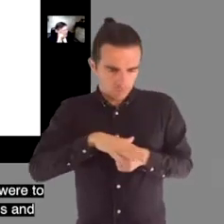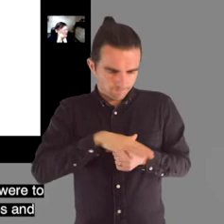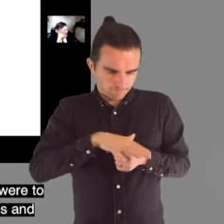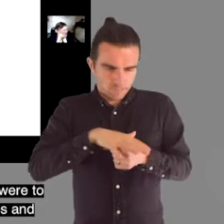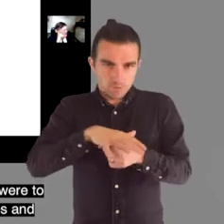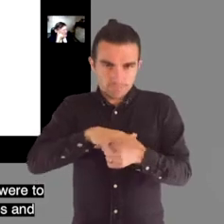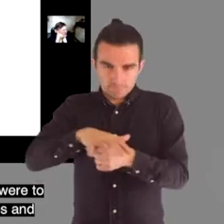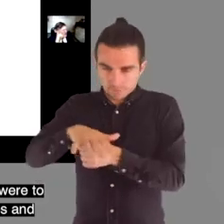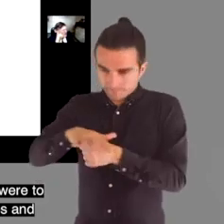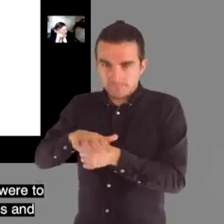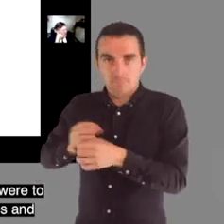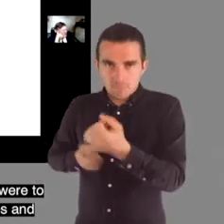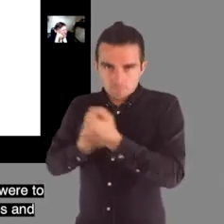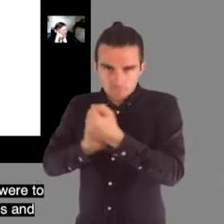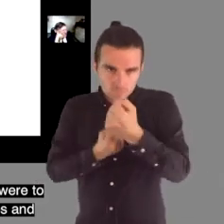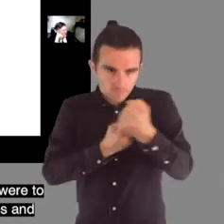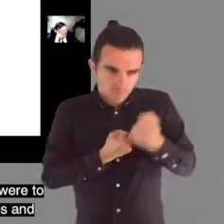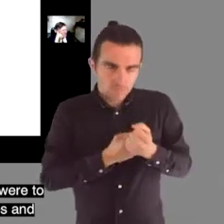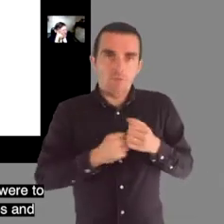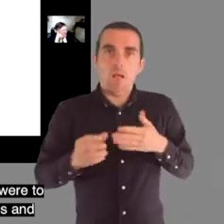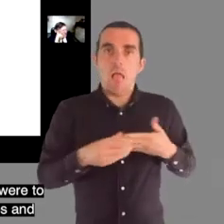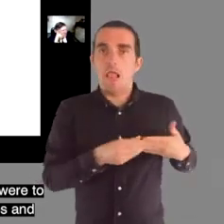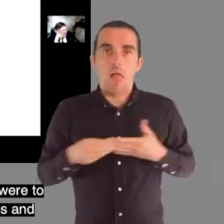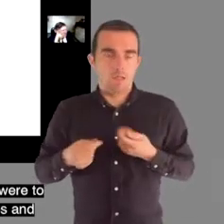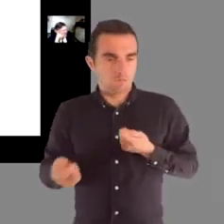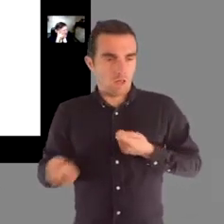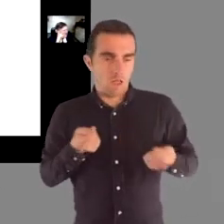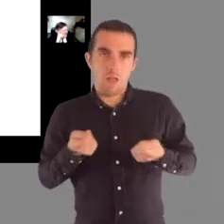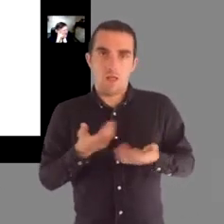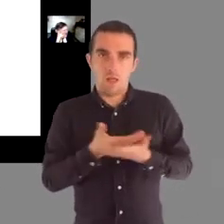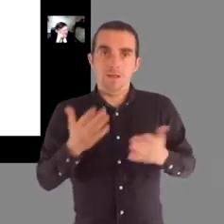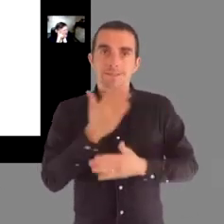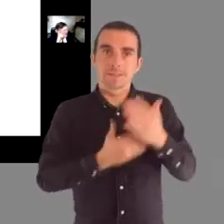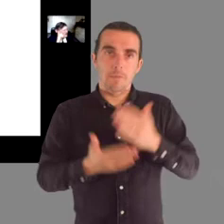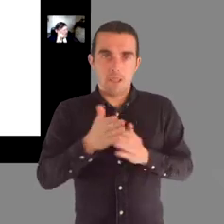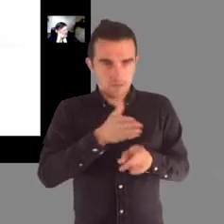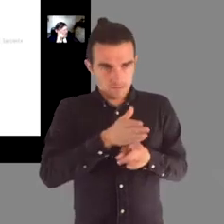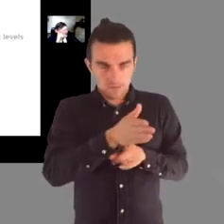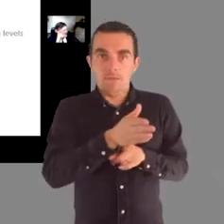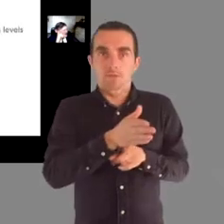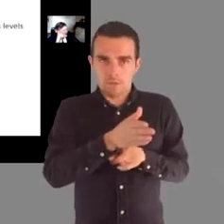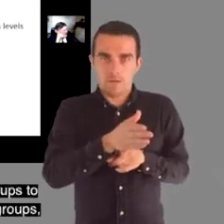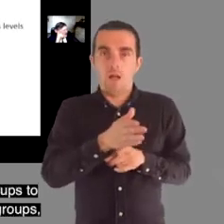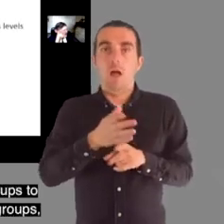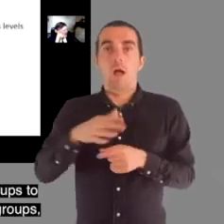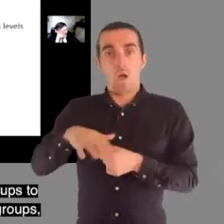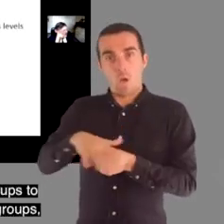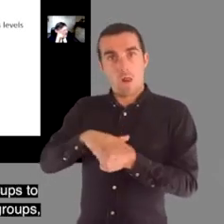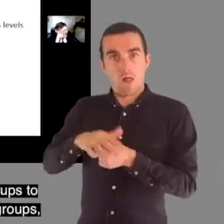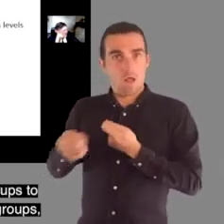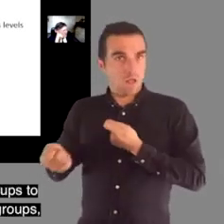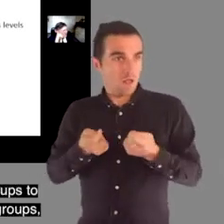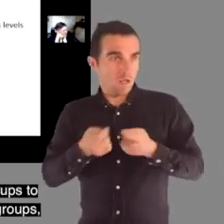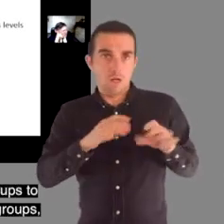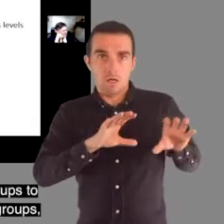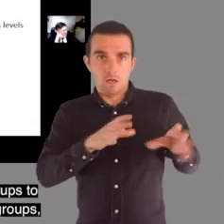India. Objectives were to promote local advocacy groups and build leadership, the disability sector, to facilitate local